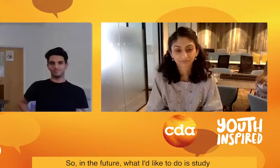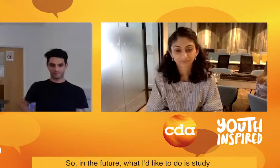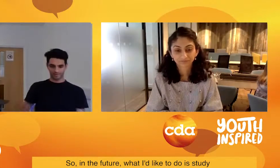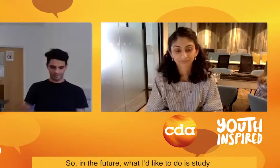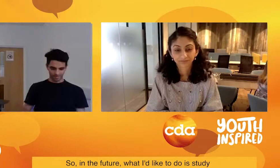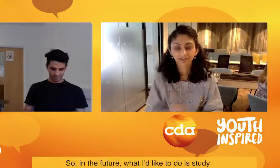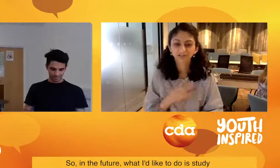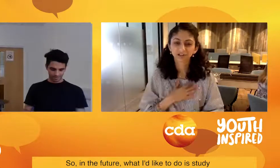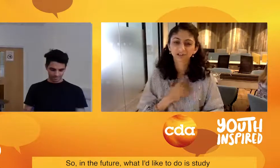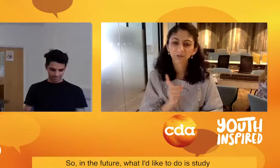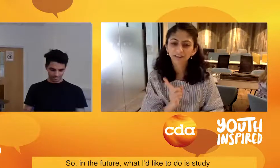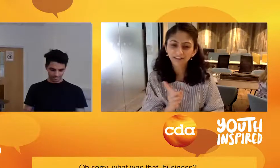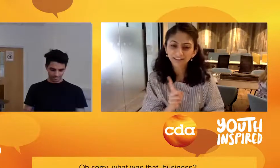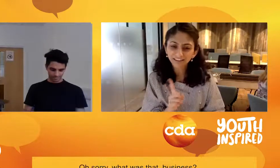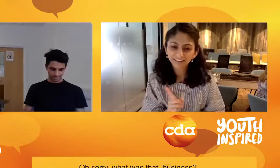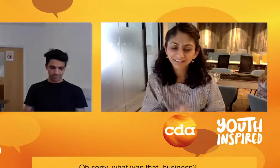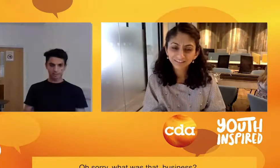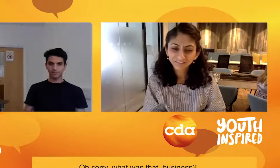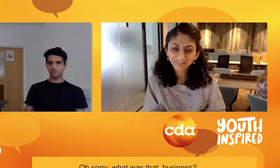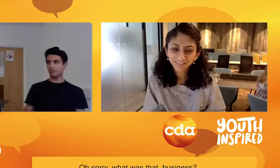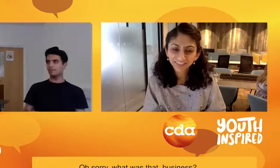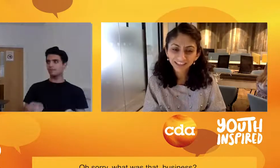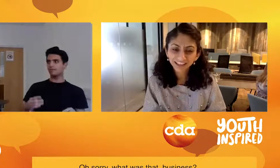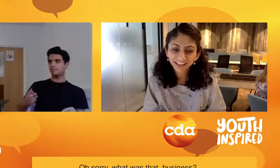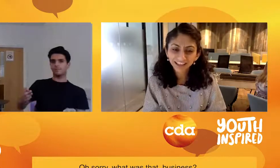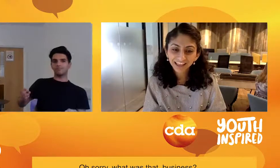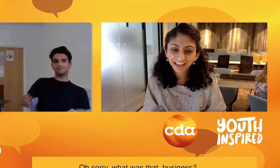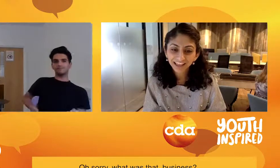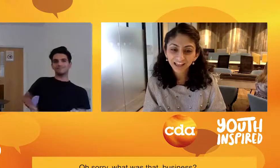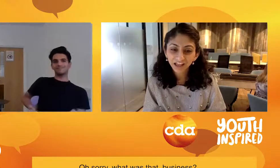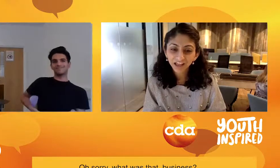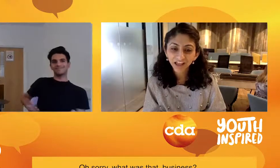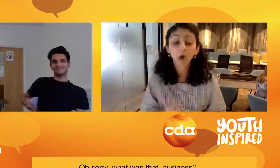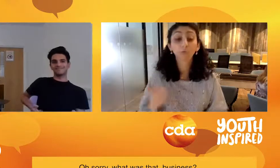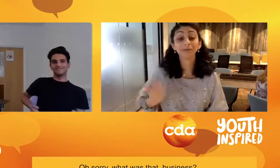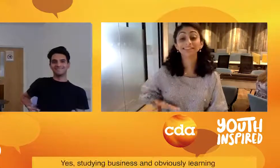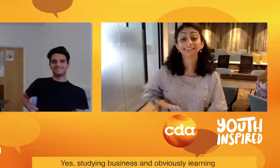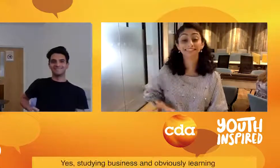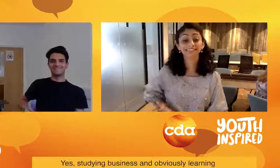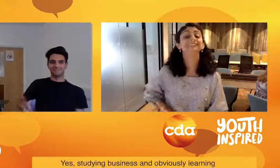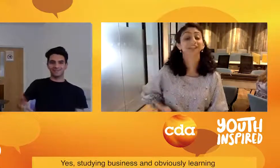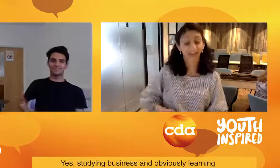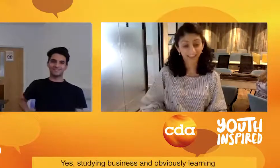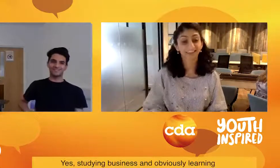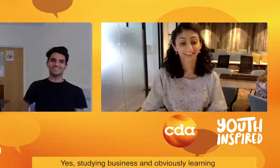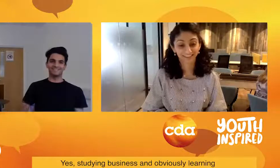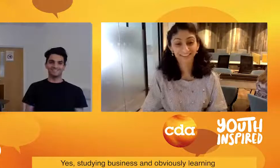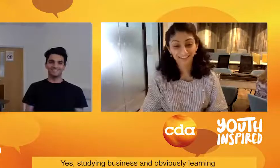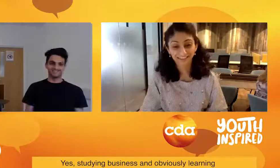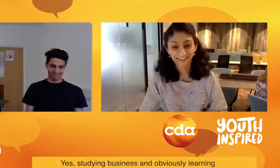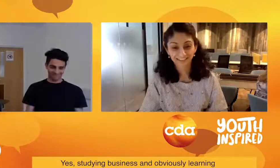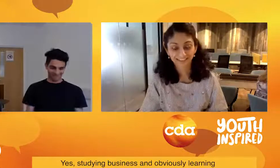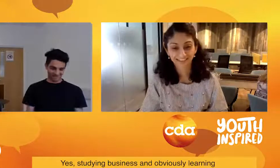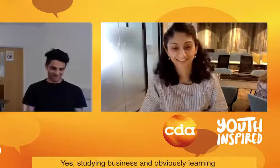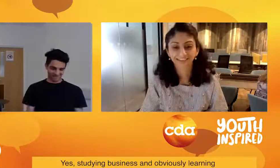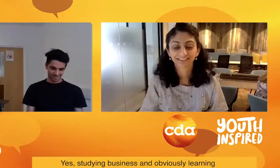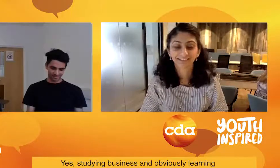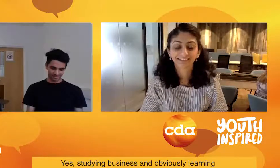business. That's what I'm doing at the moment. Oh, sorry, what was that? Business. Yeah, studying business.